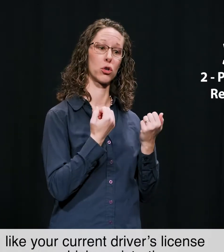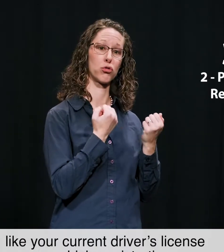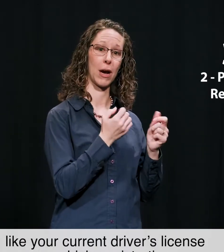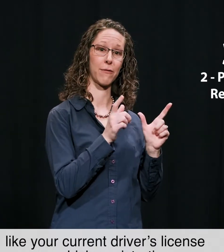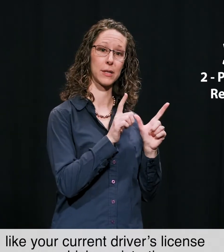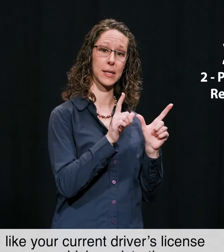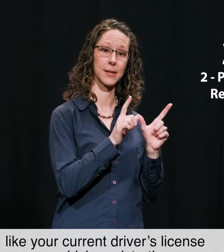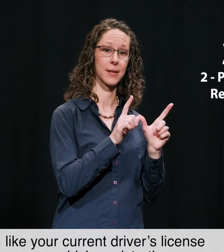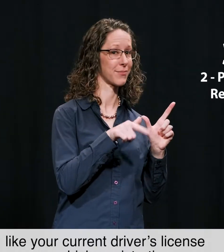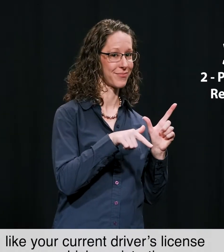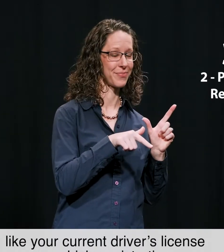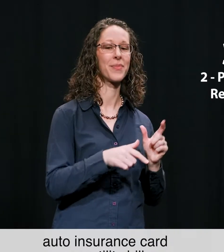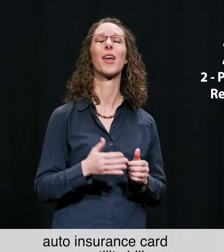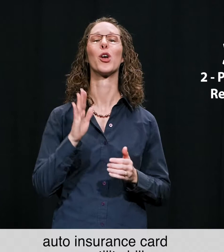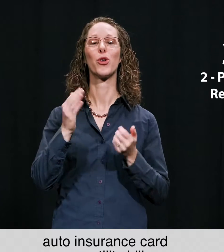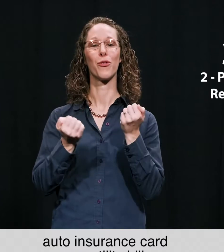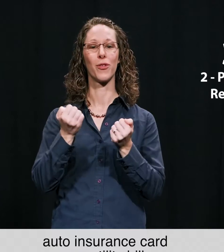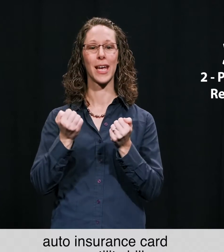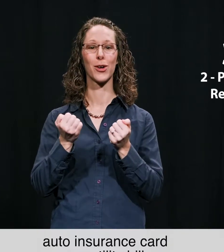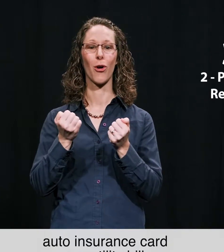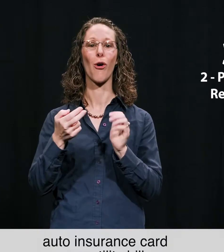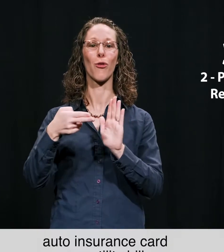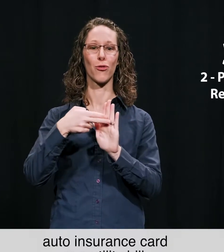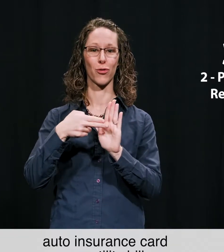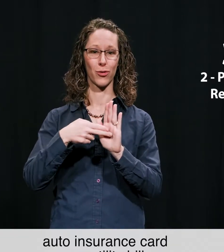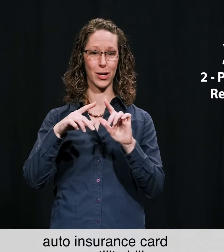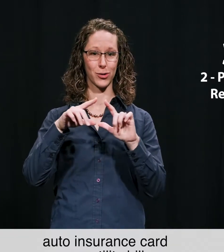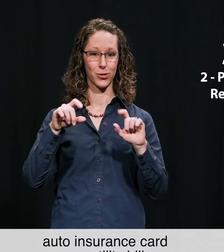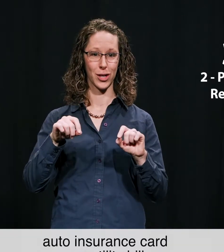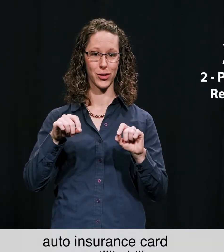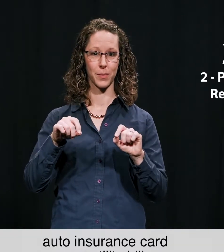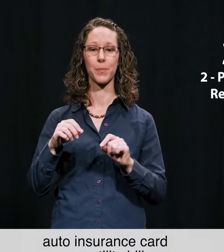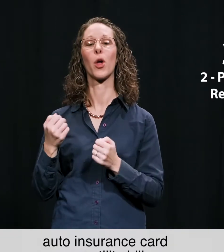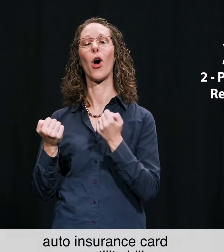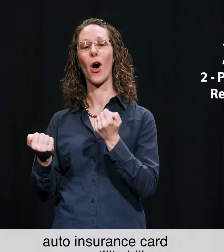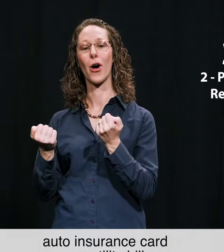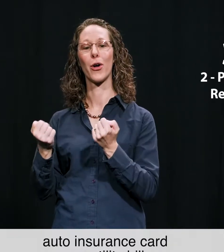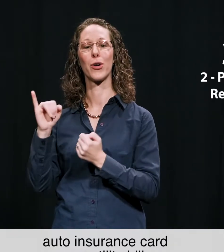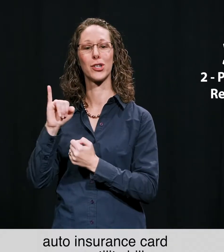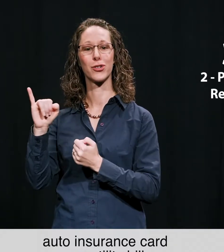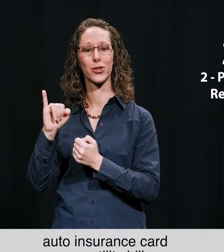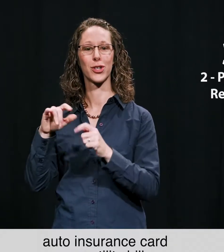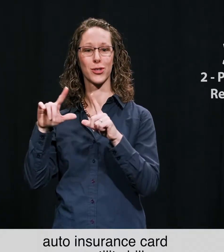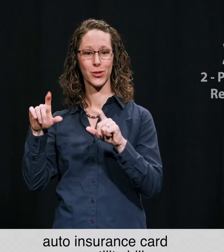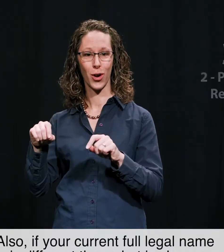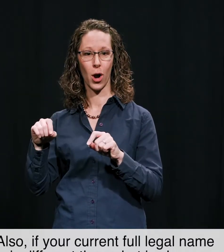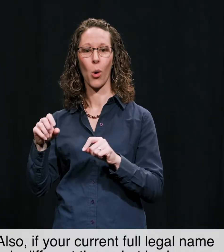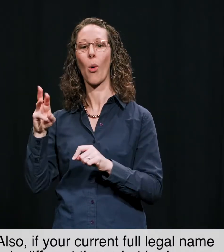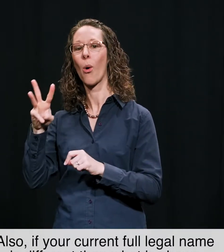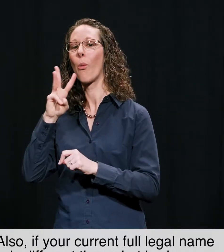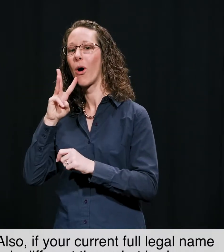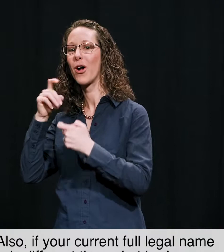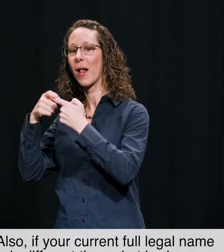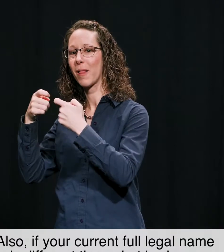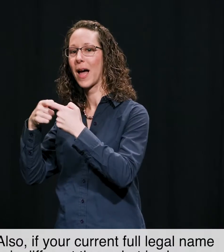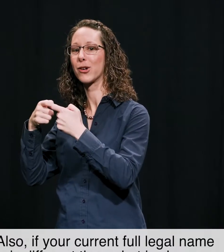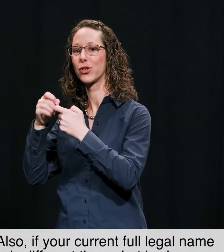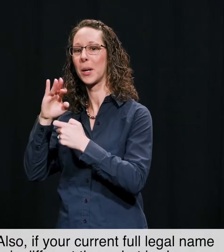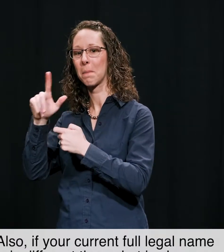vehicle registration, auto insurance card, or a utility bill. Also, if your current